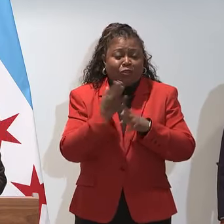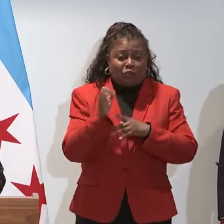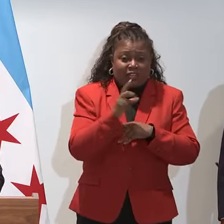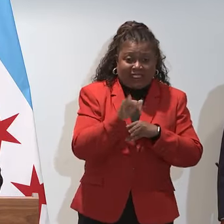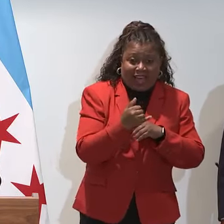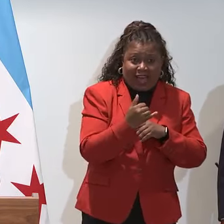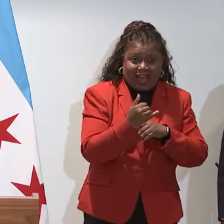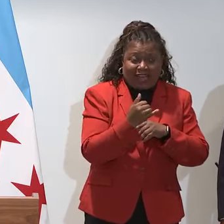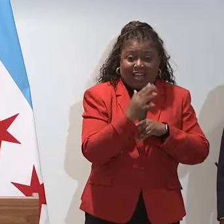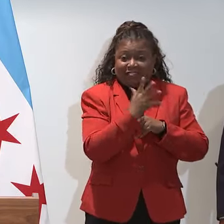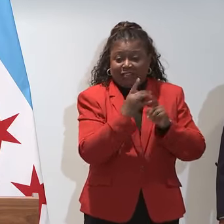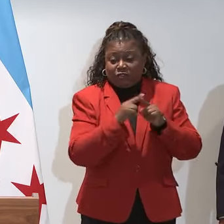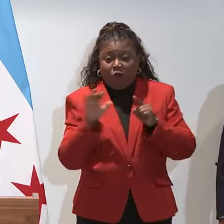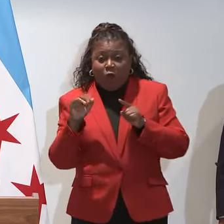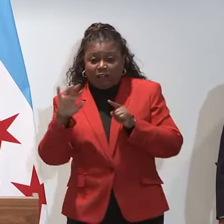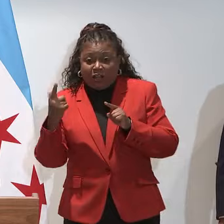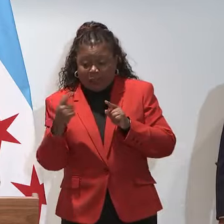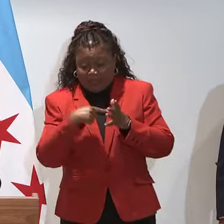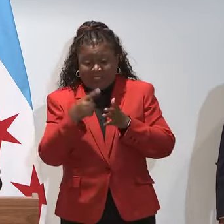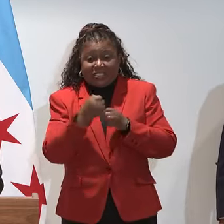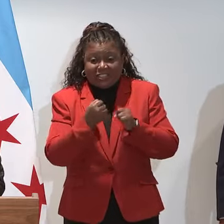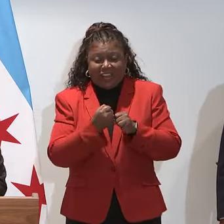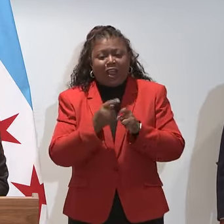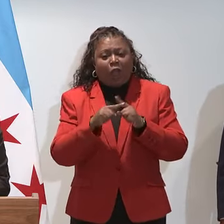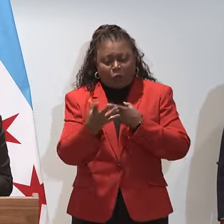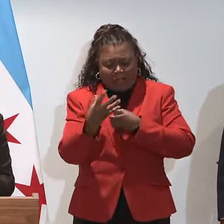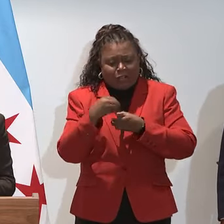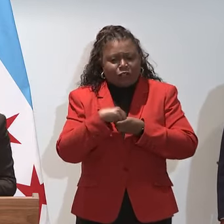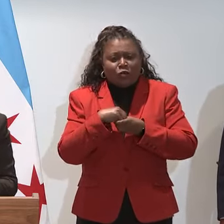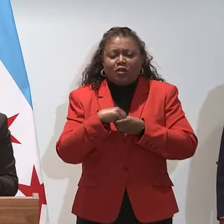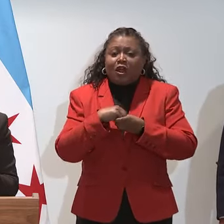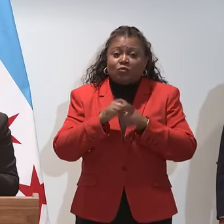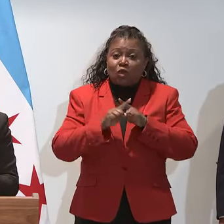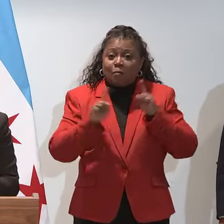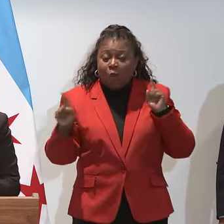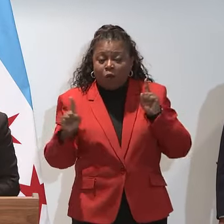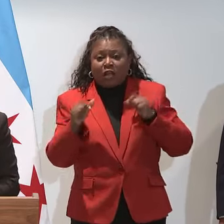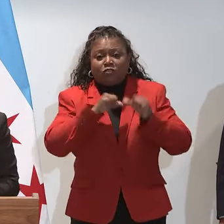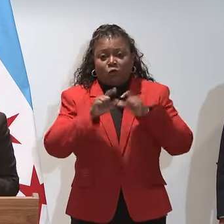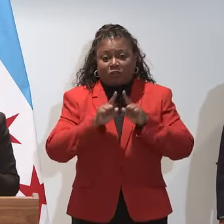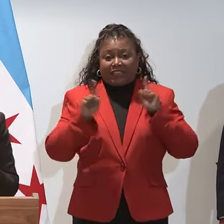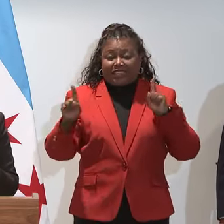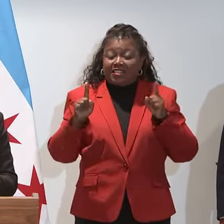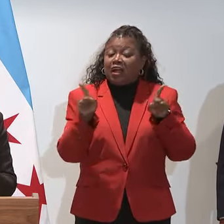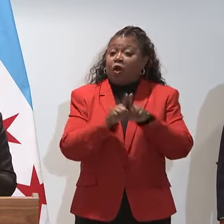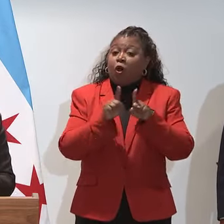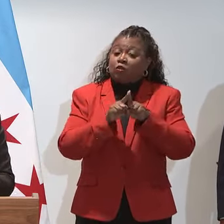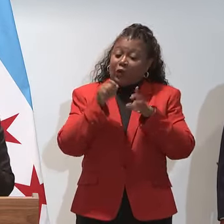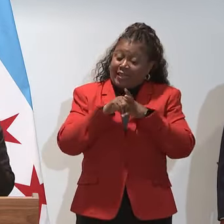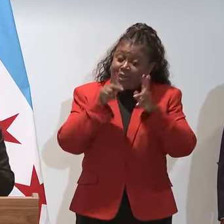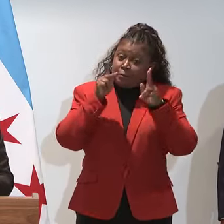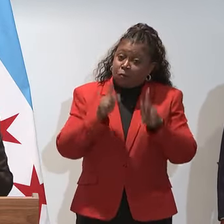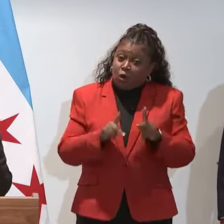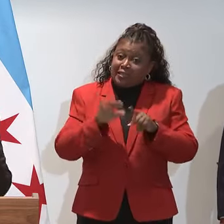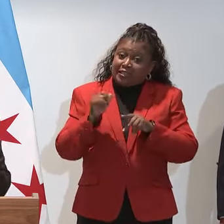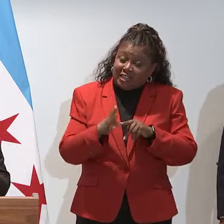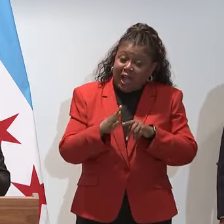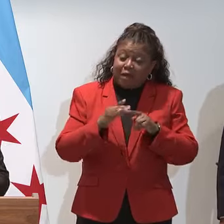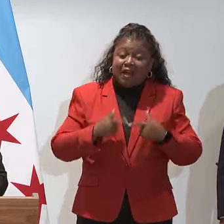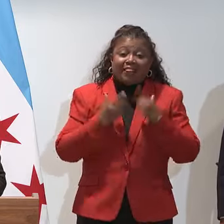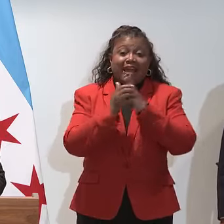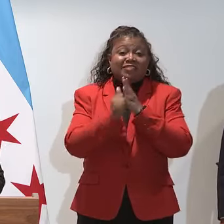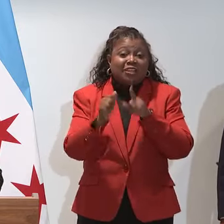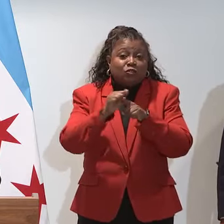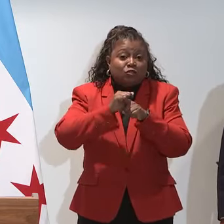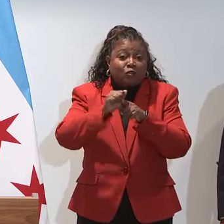July 5th and August 13th of this year and will include remote and socially distanced, as well as in-person job and life